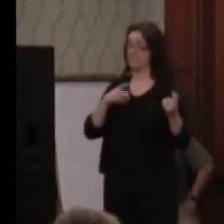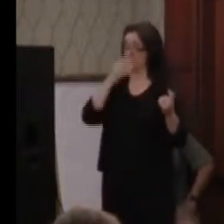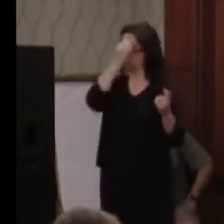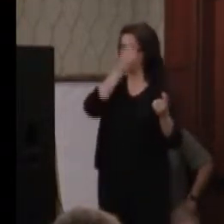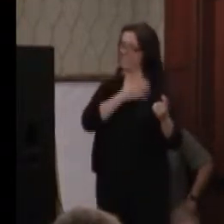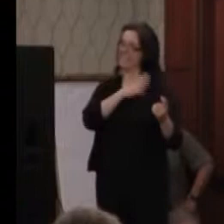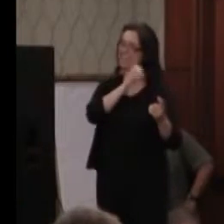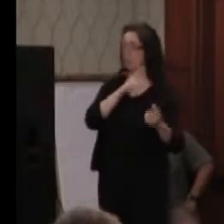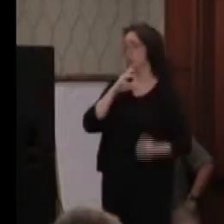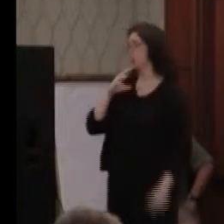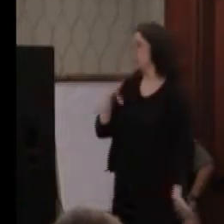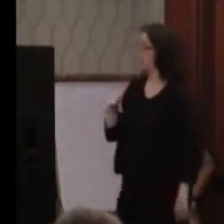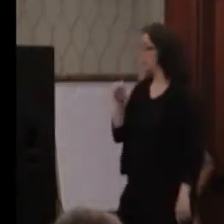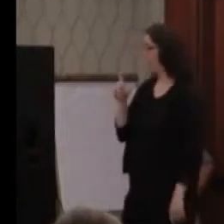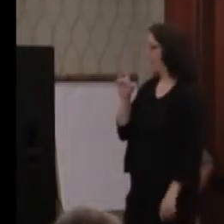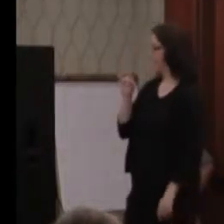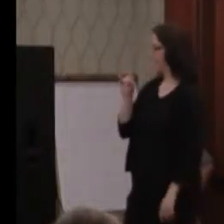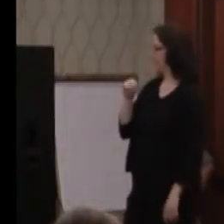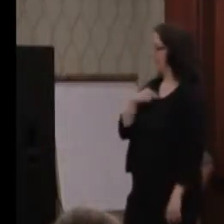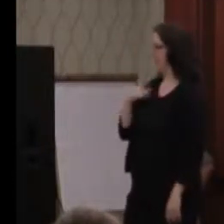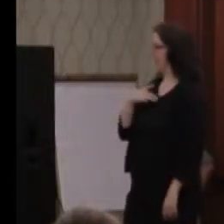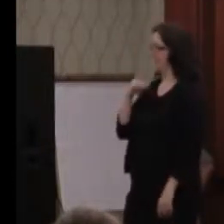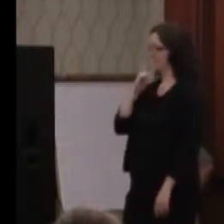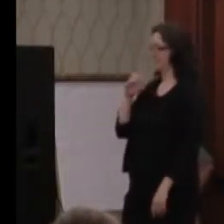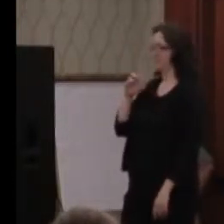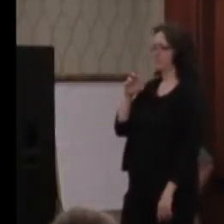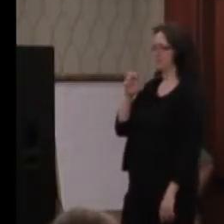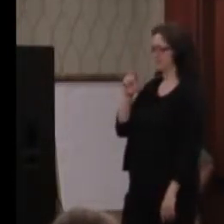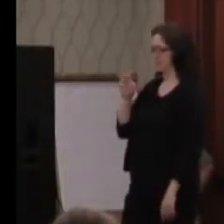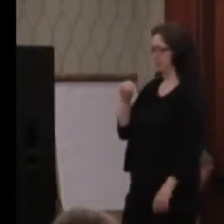very Ed way, "Well, kiddo, I'd love to see cream rise to the top."